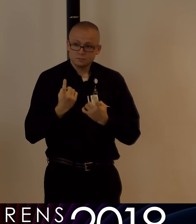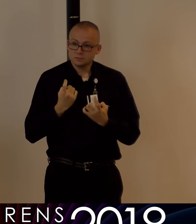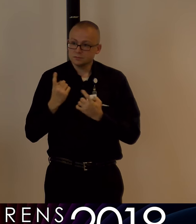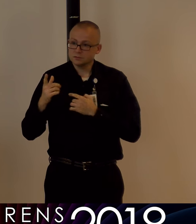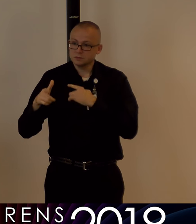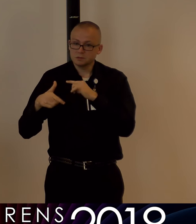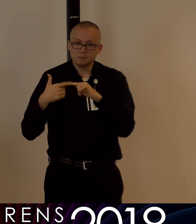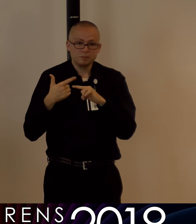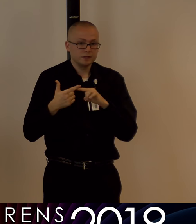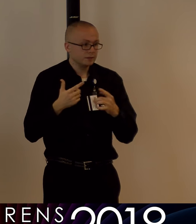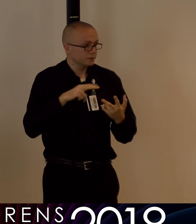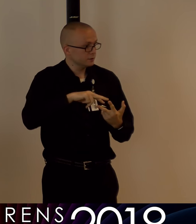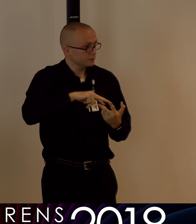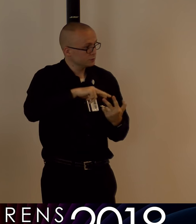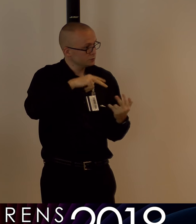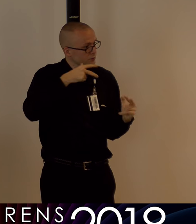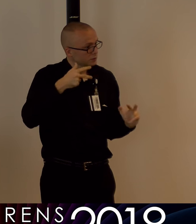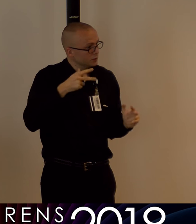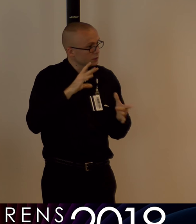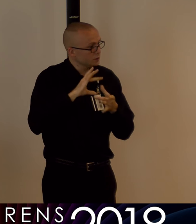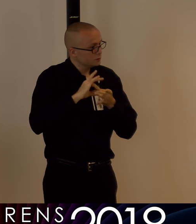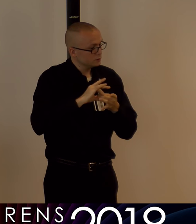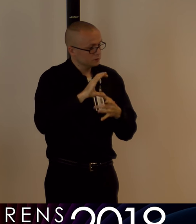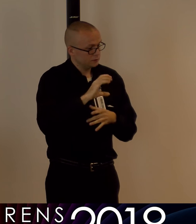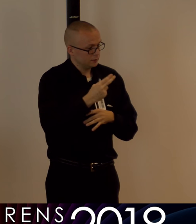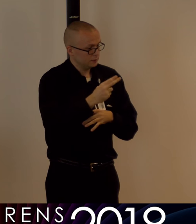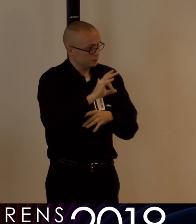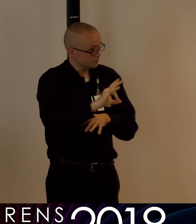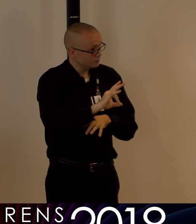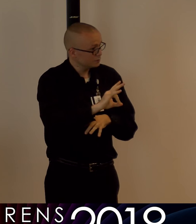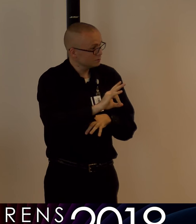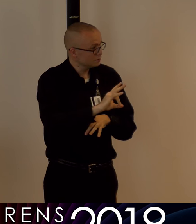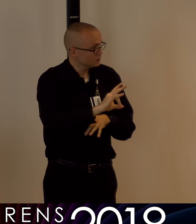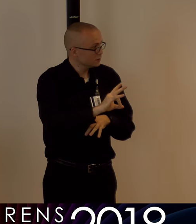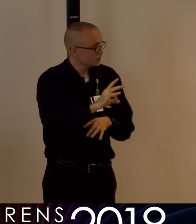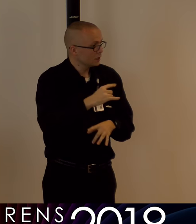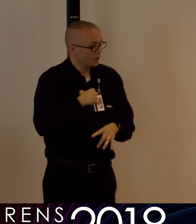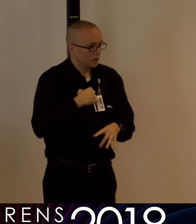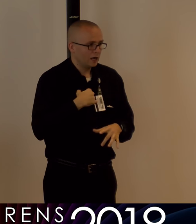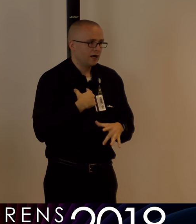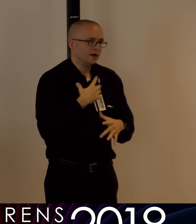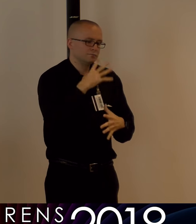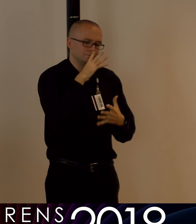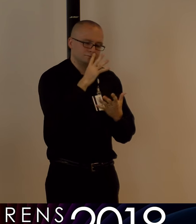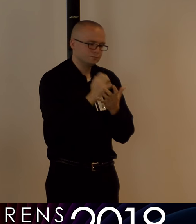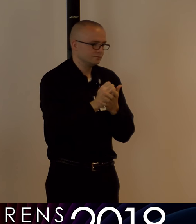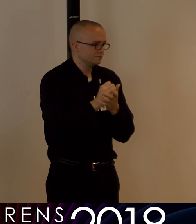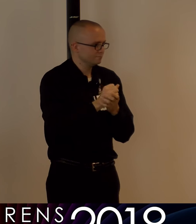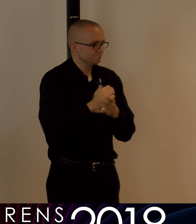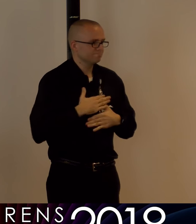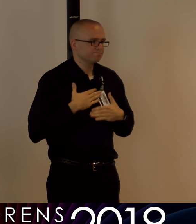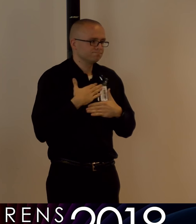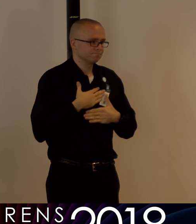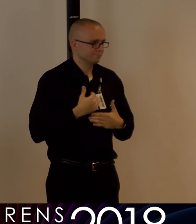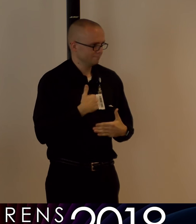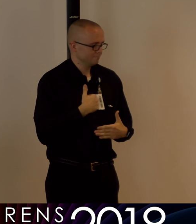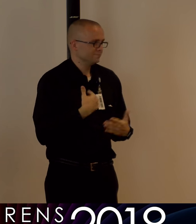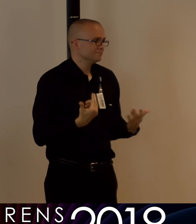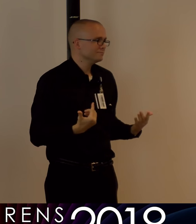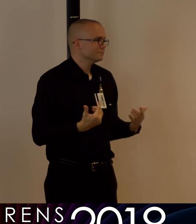the genetics of CHD7. I live and breathe this, so I want to make sure that I'm not